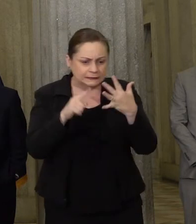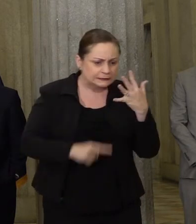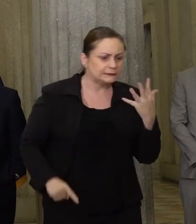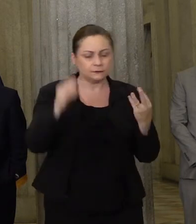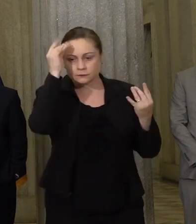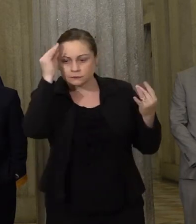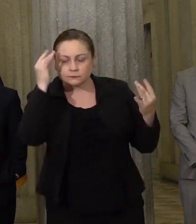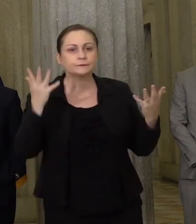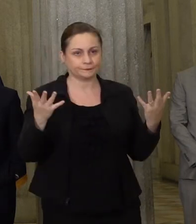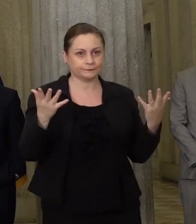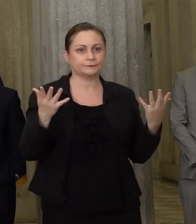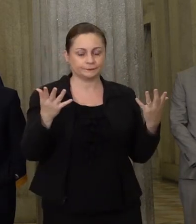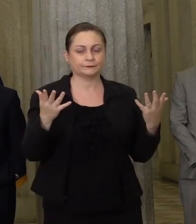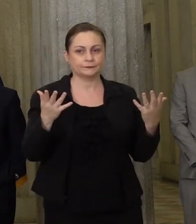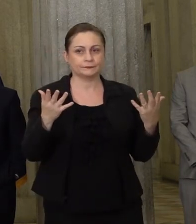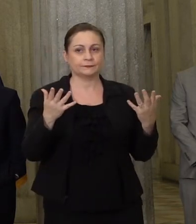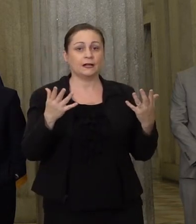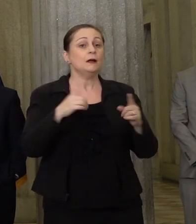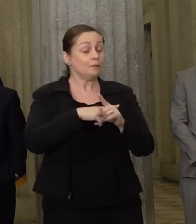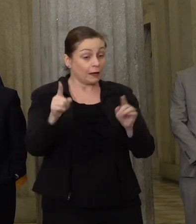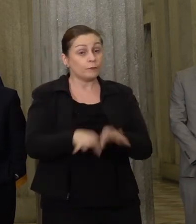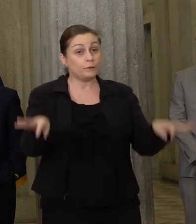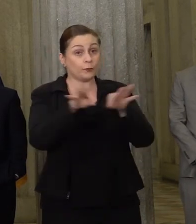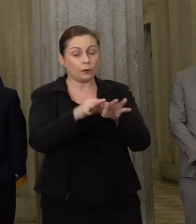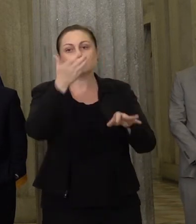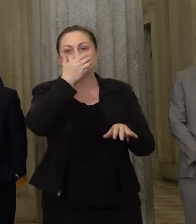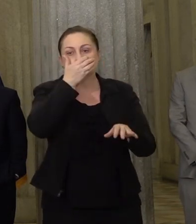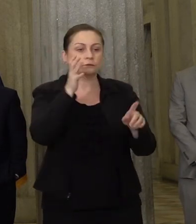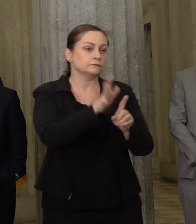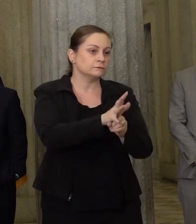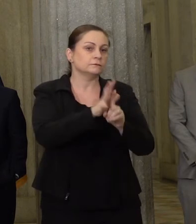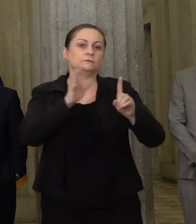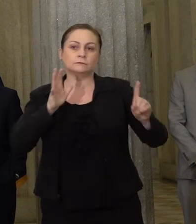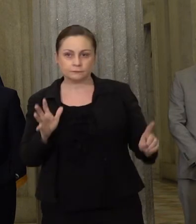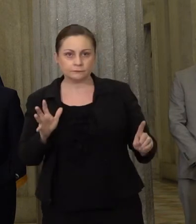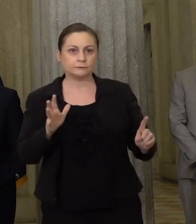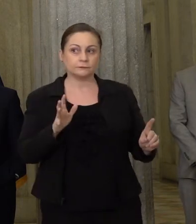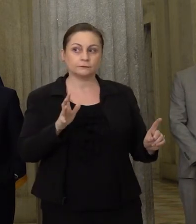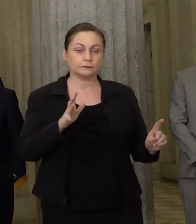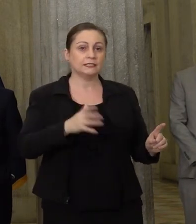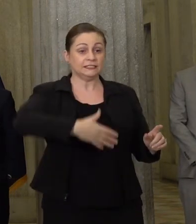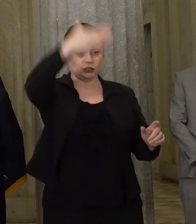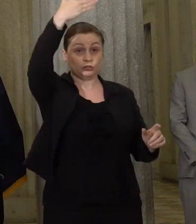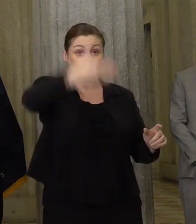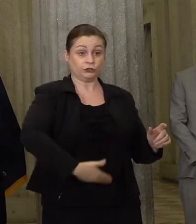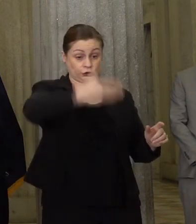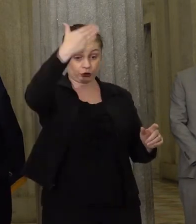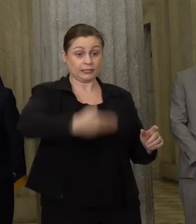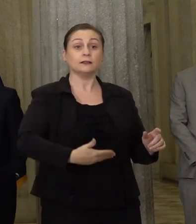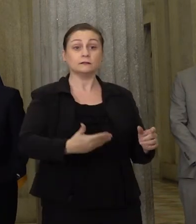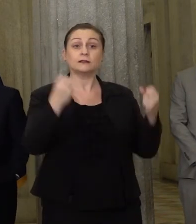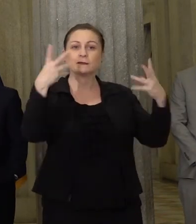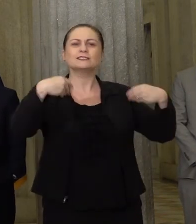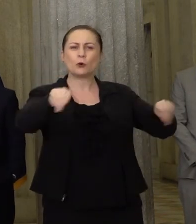But again, keeping that distance, wearing the face mask, having shields up like they have at a lot of the